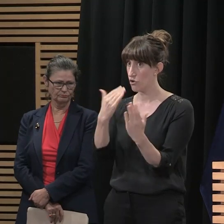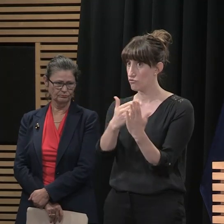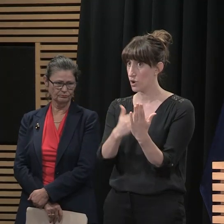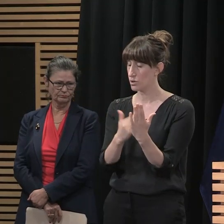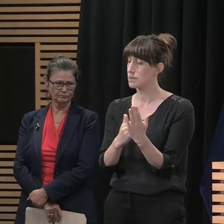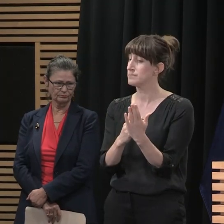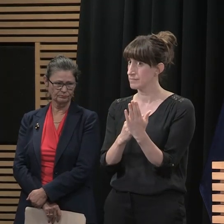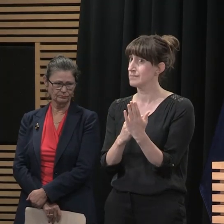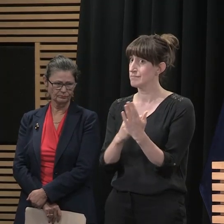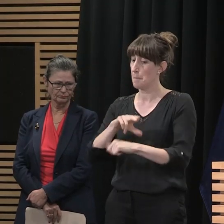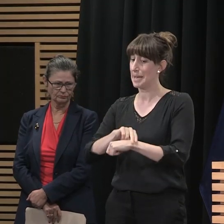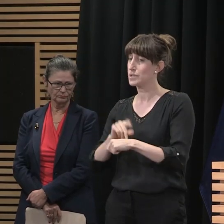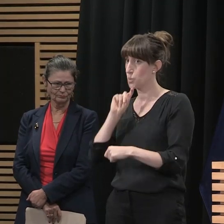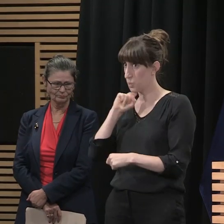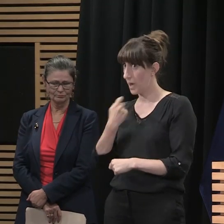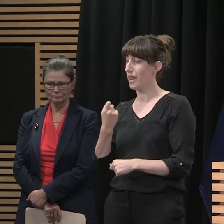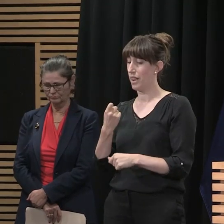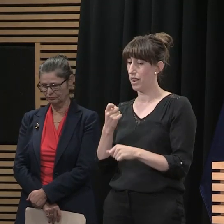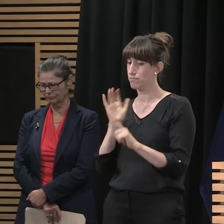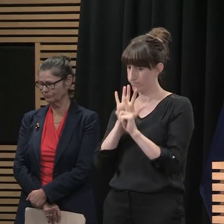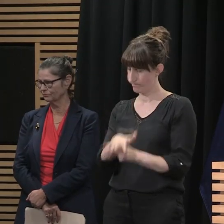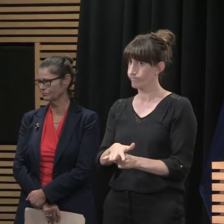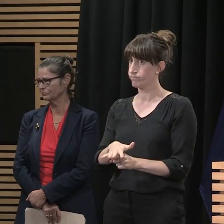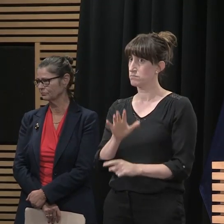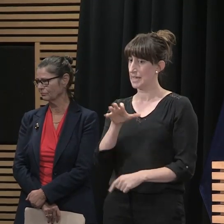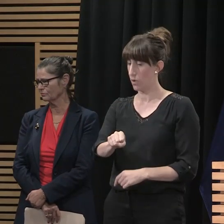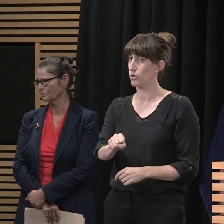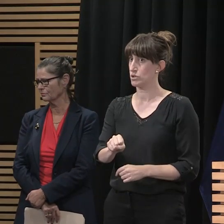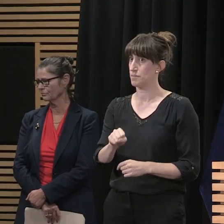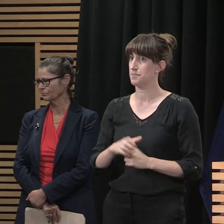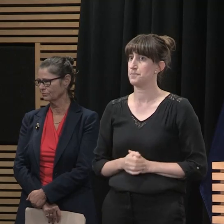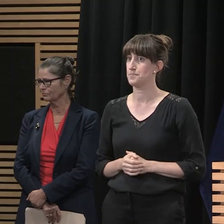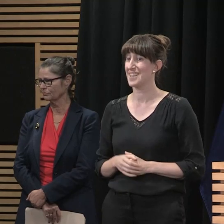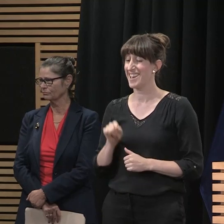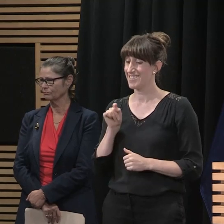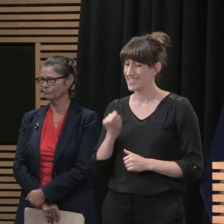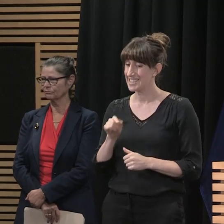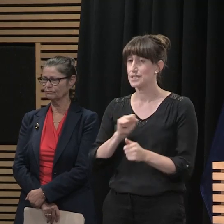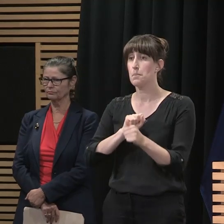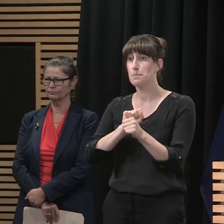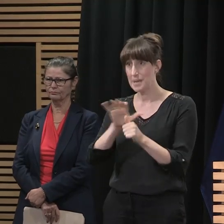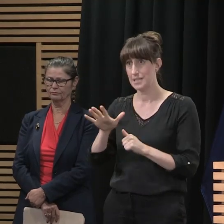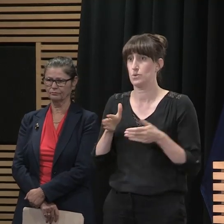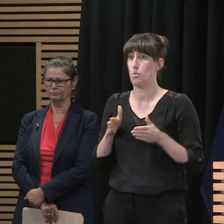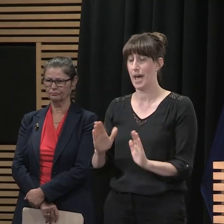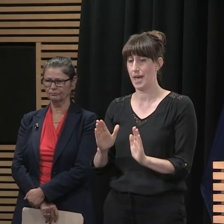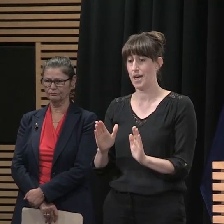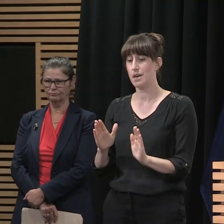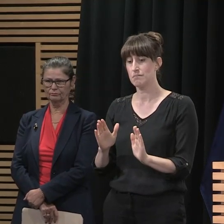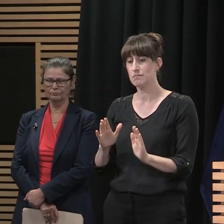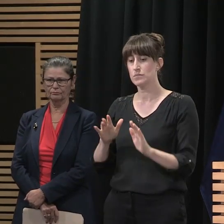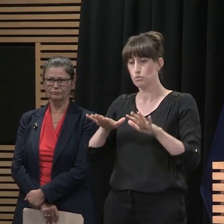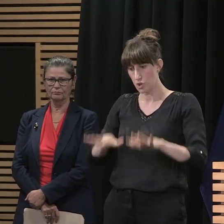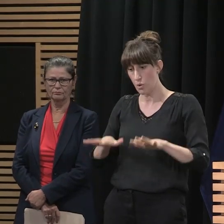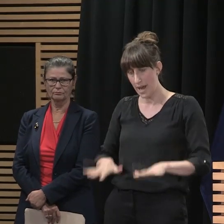We know that's asking an awful lot of people, but this is our best chance of eradicating the disease and making sure that our health system can